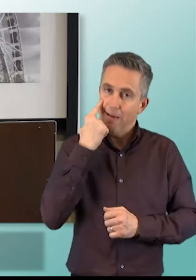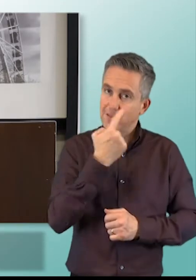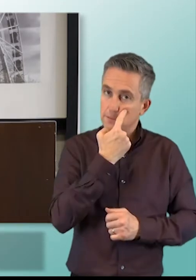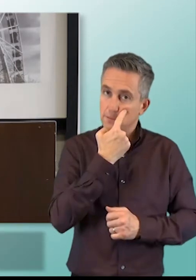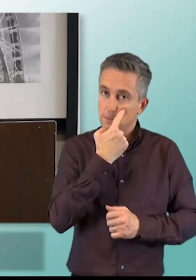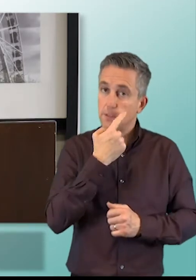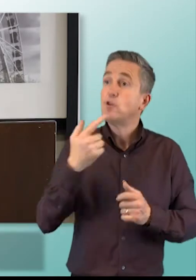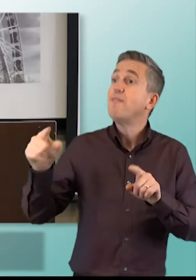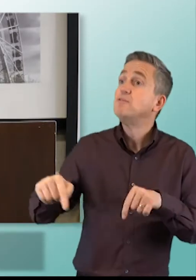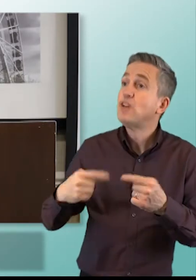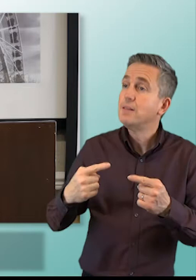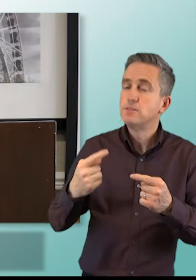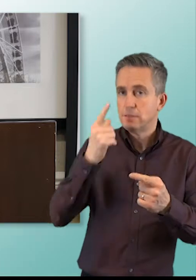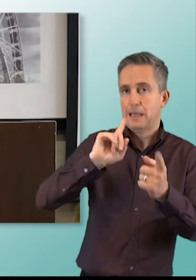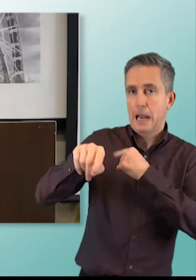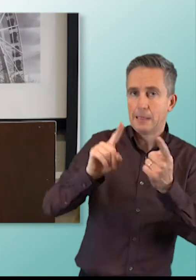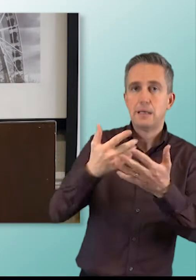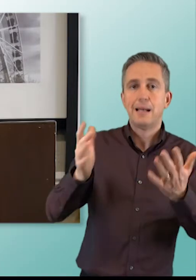decisions.